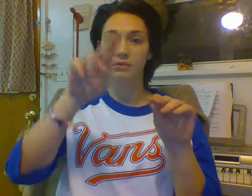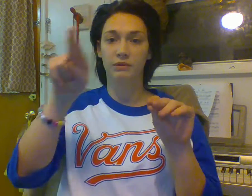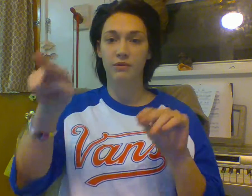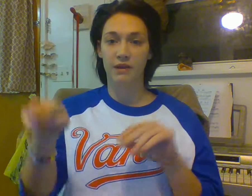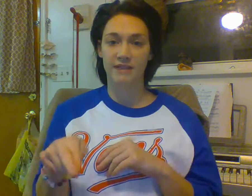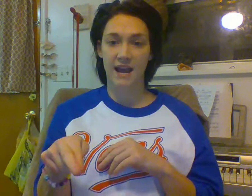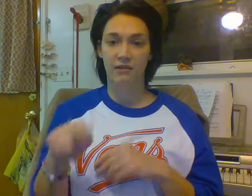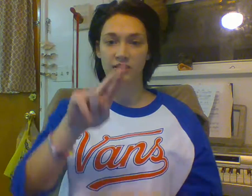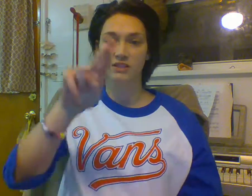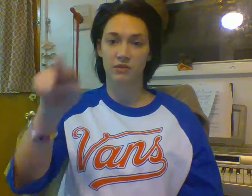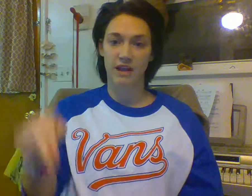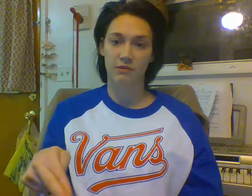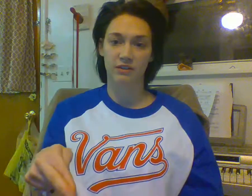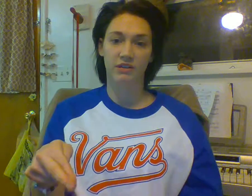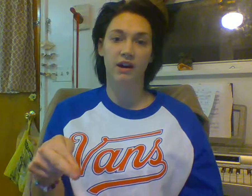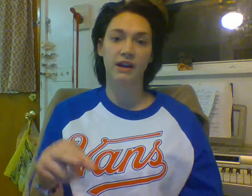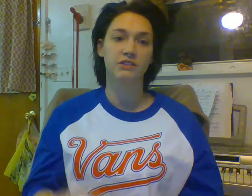would round down and just go down with your R hand shape.